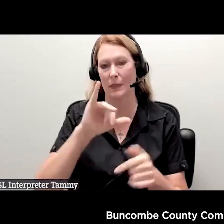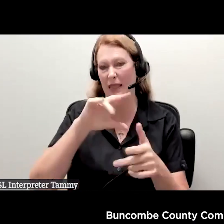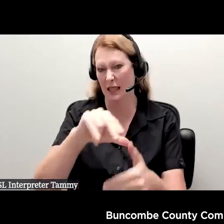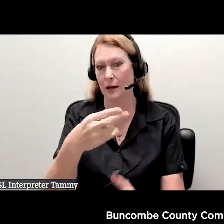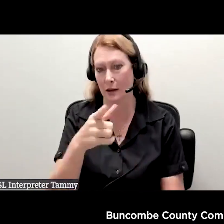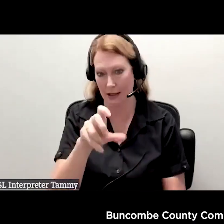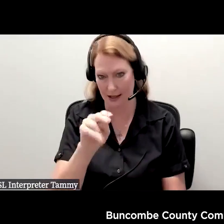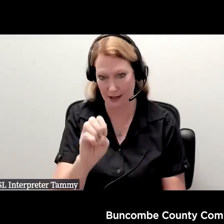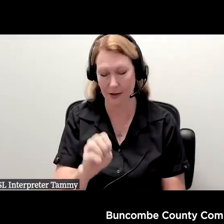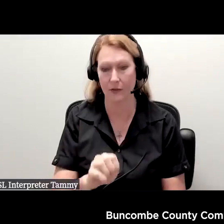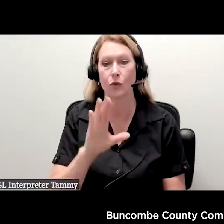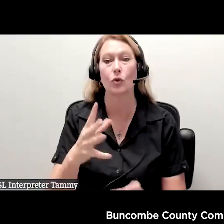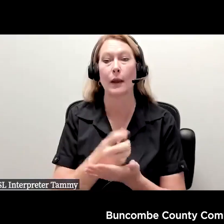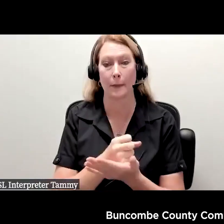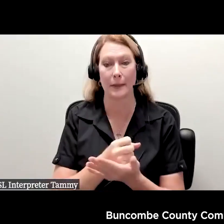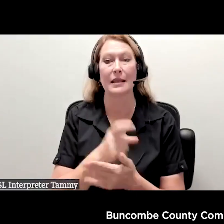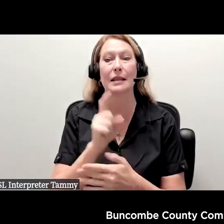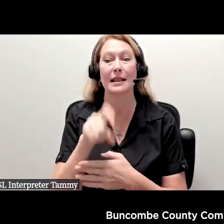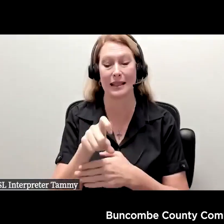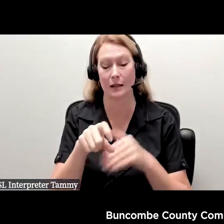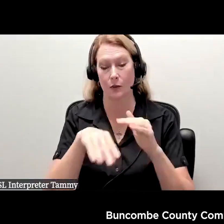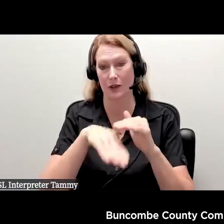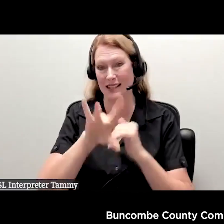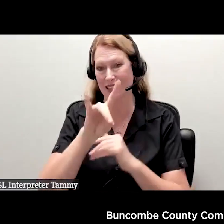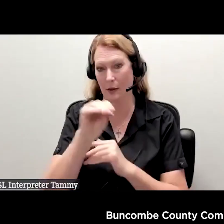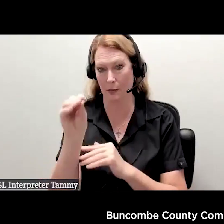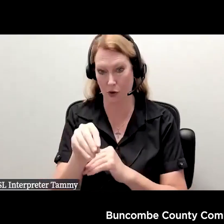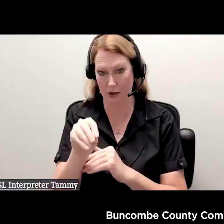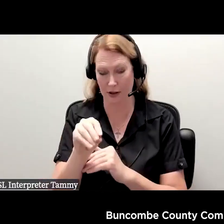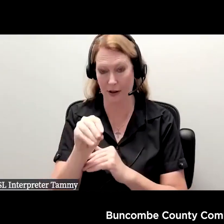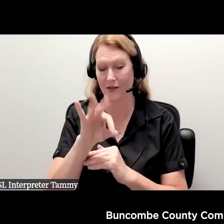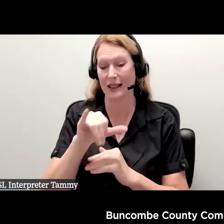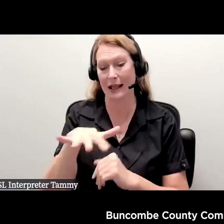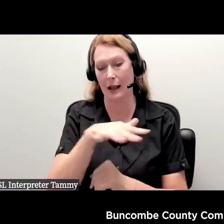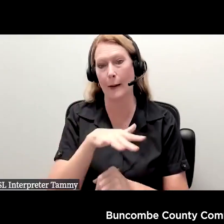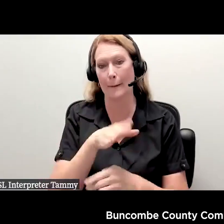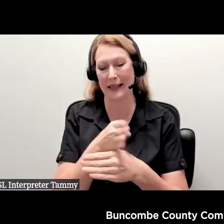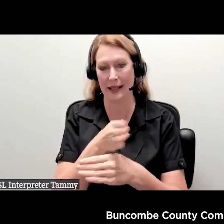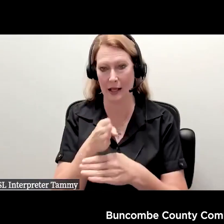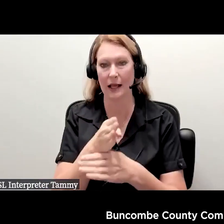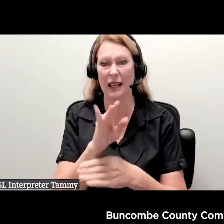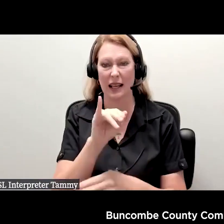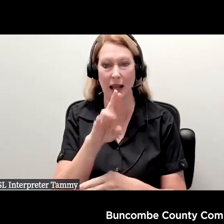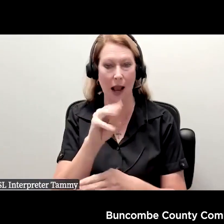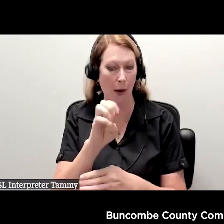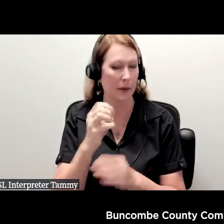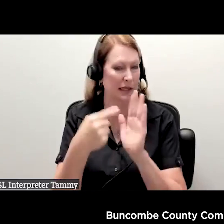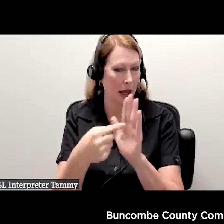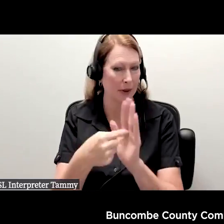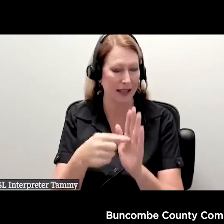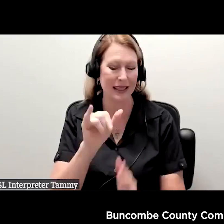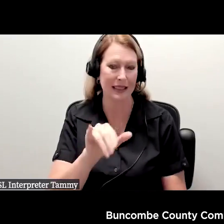Helene. Your income must be within 80% of the area median income. For example, this is